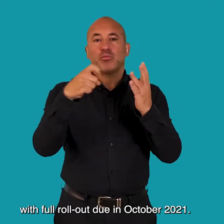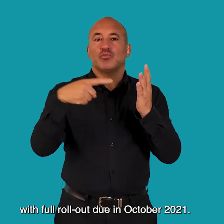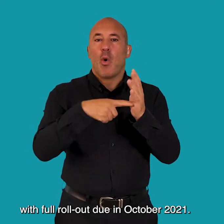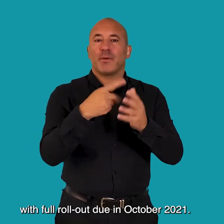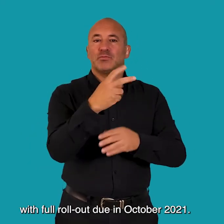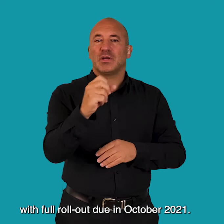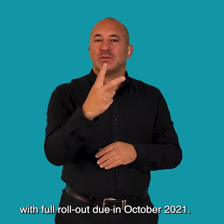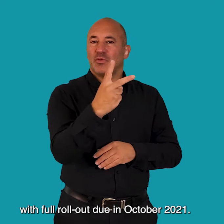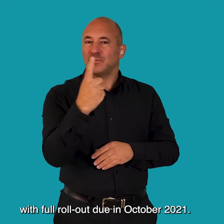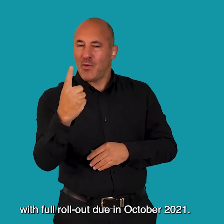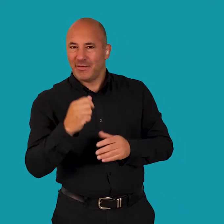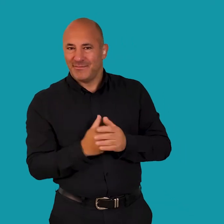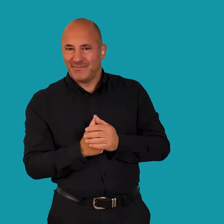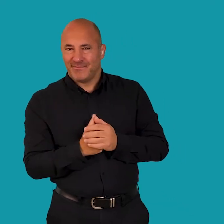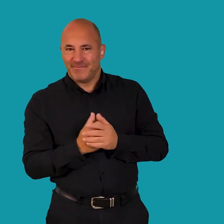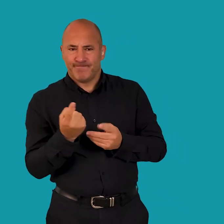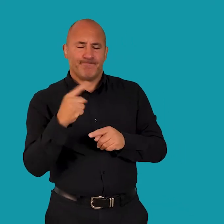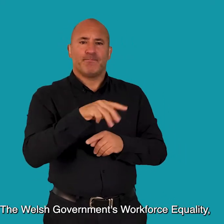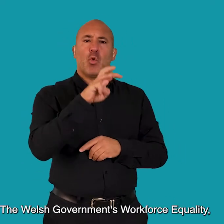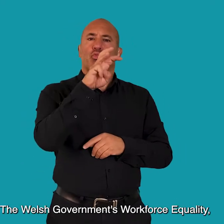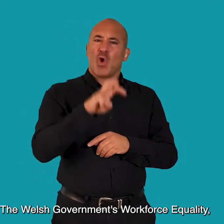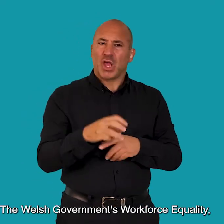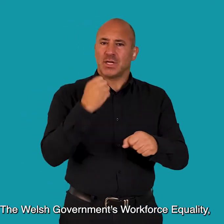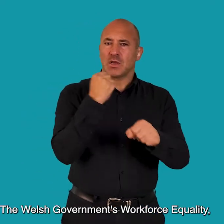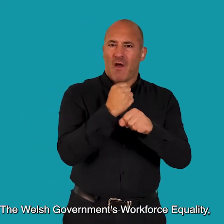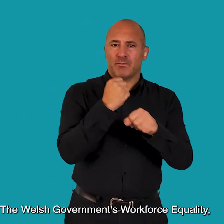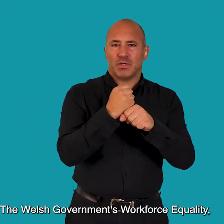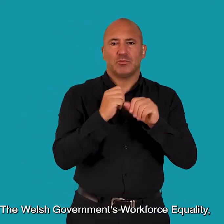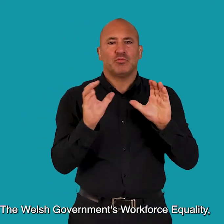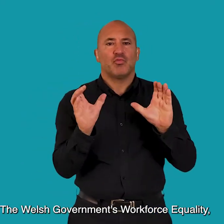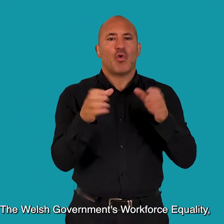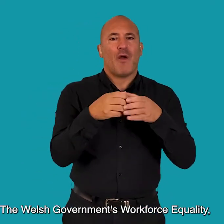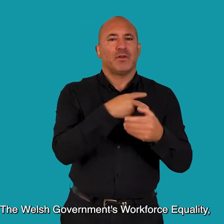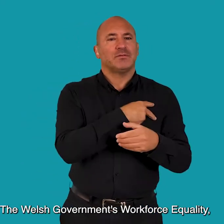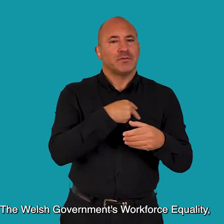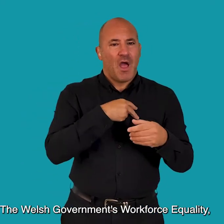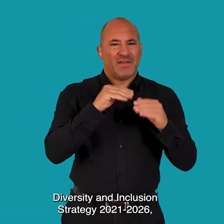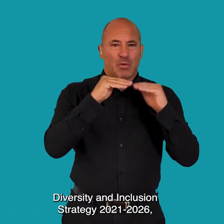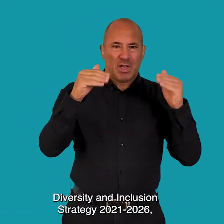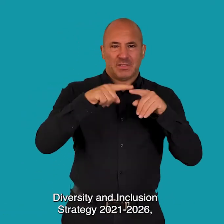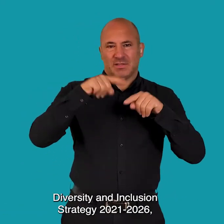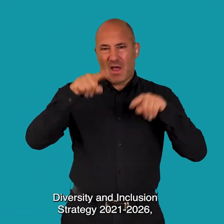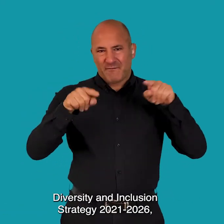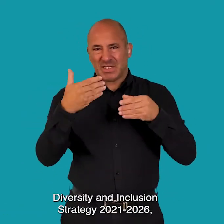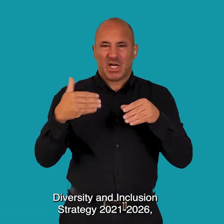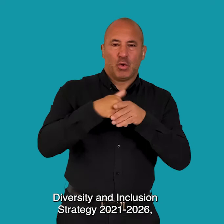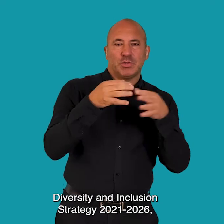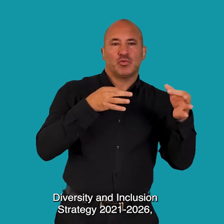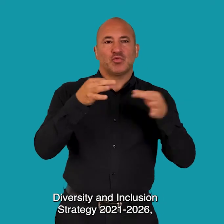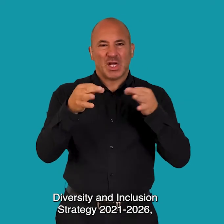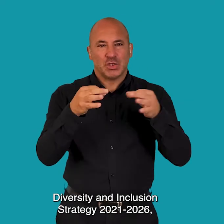October 2021. The Welsh Government's Workplace Equality, Diversity and Inclusion Strategy